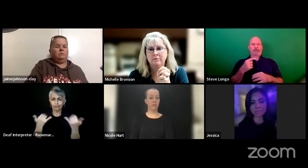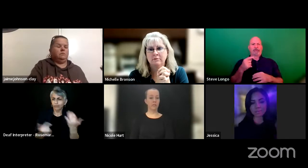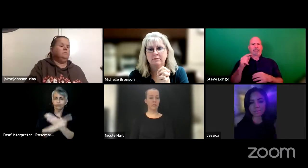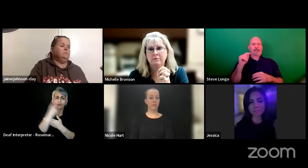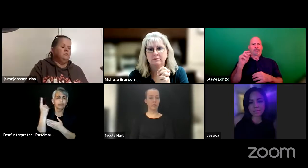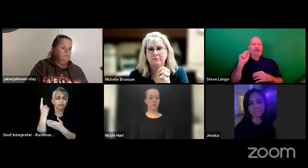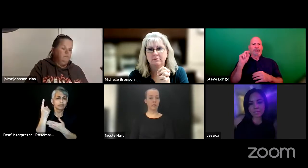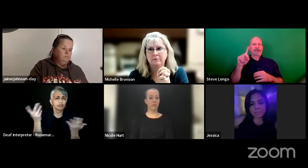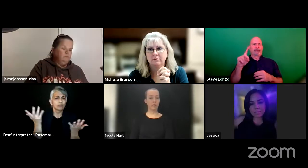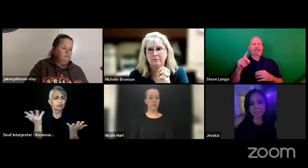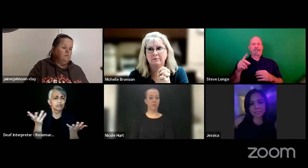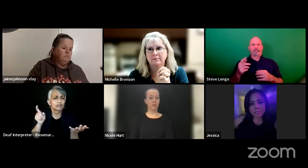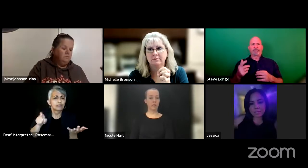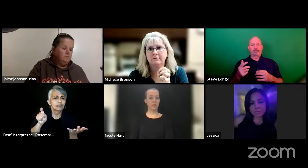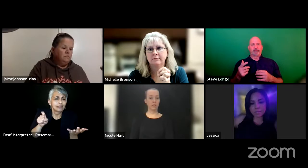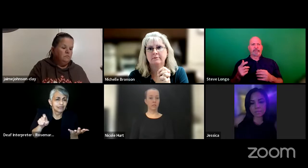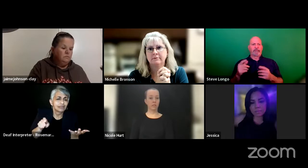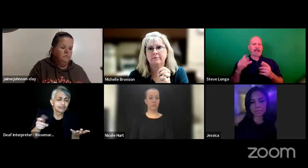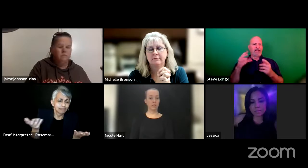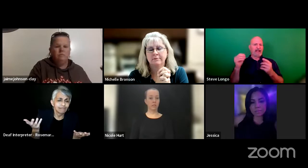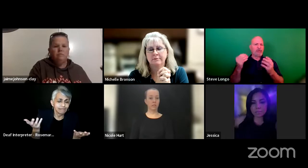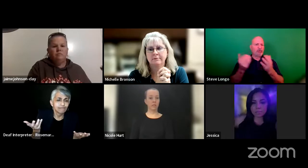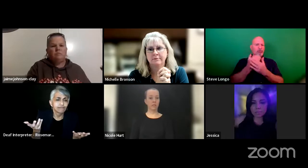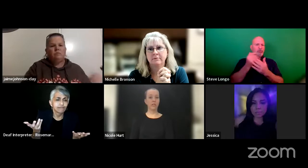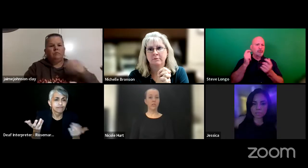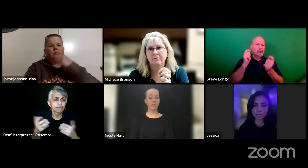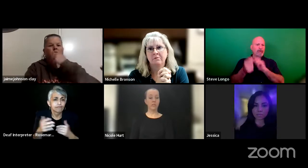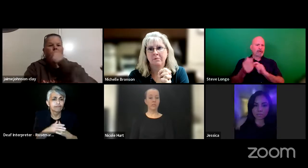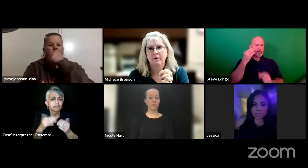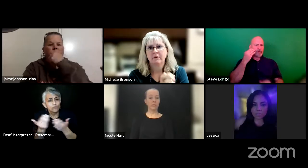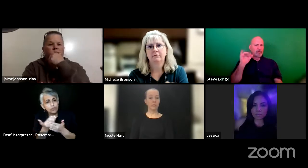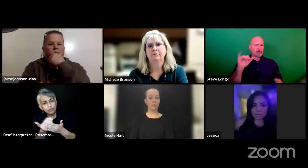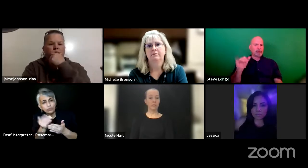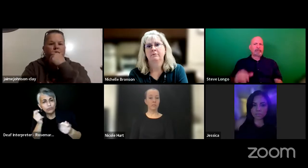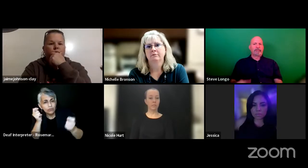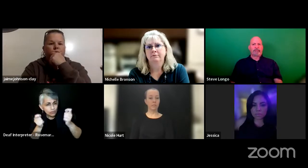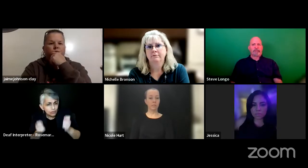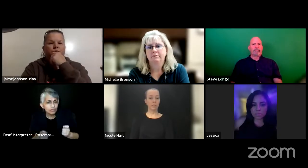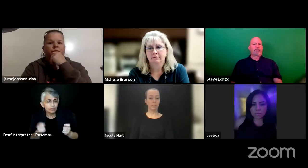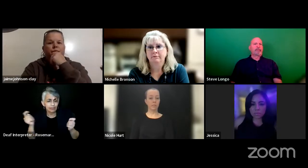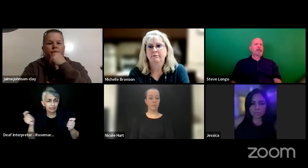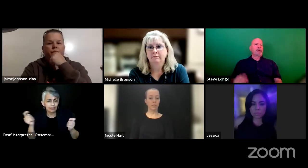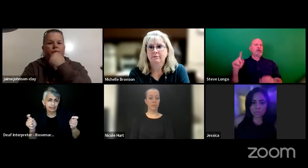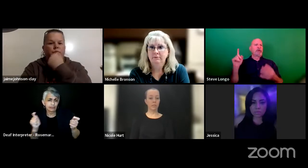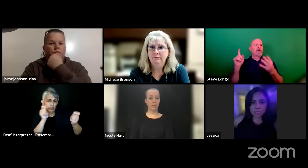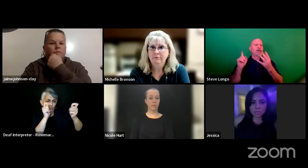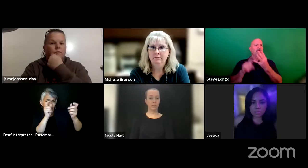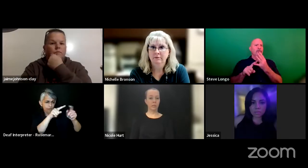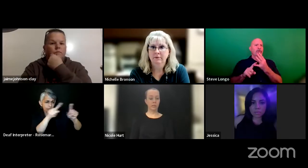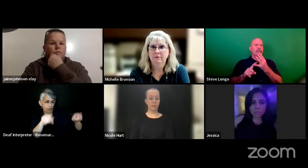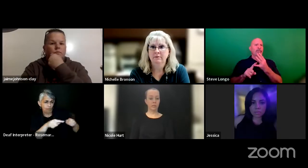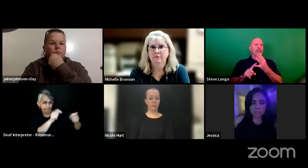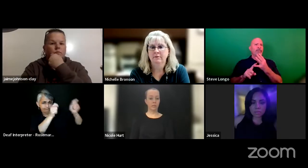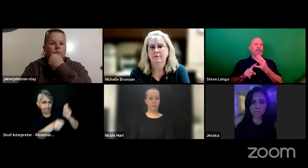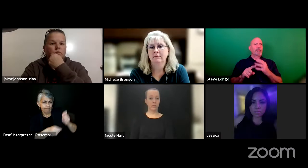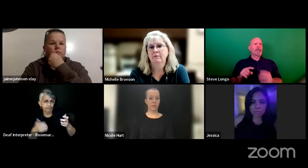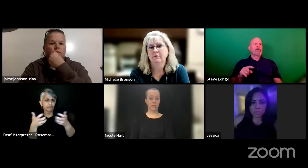and we needed to bring it up to speed and in line with where we currently are.